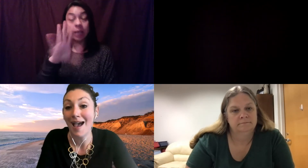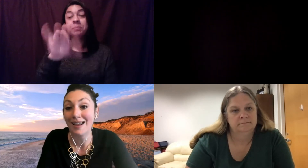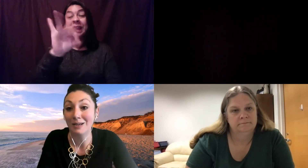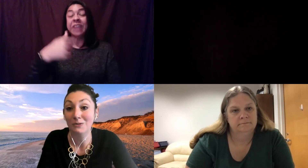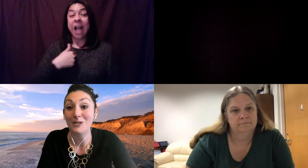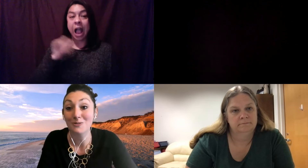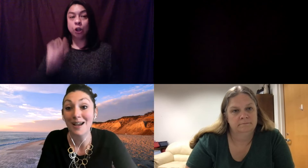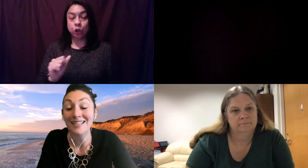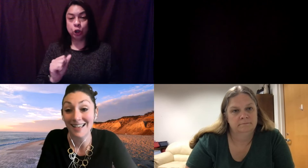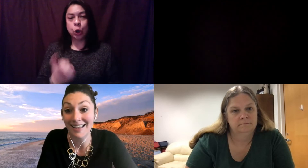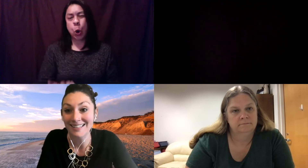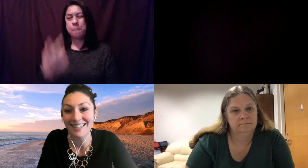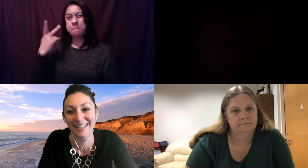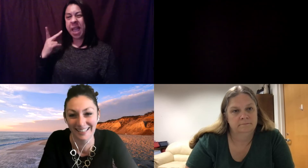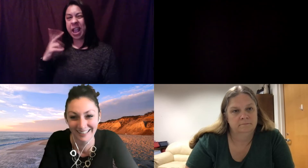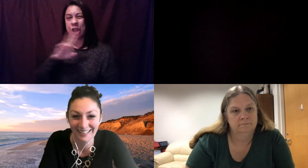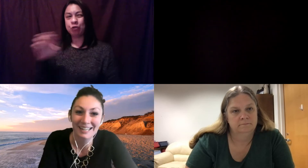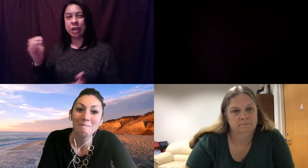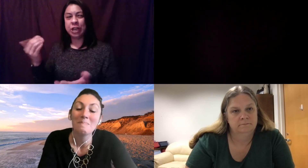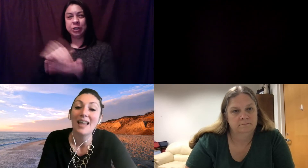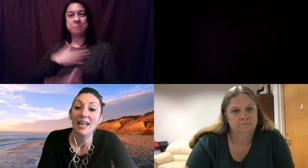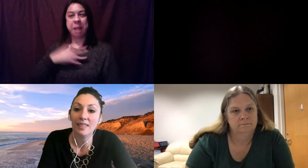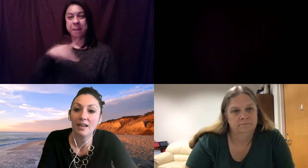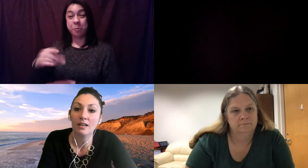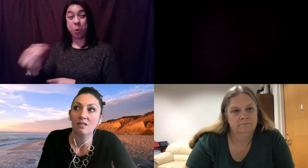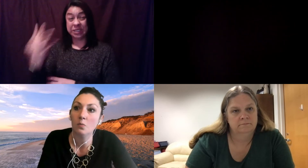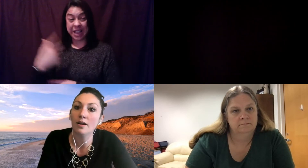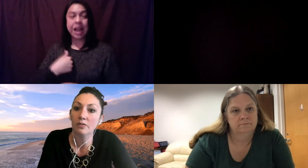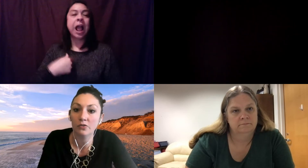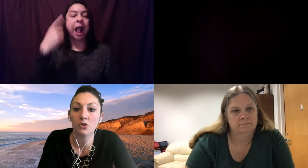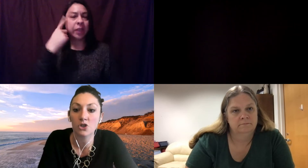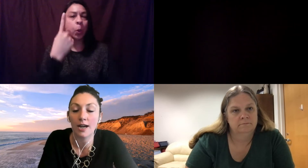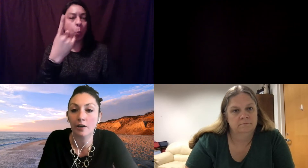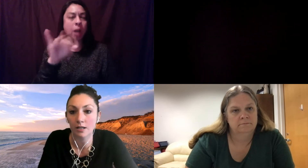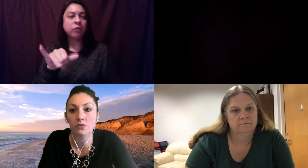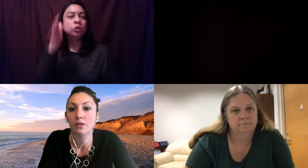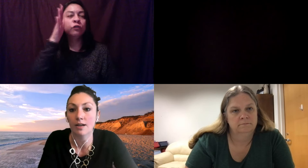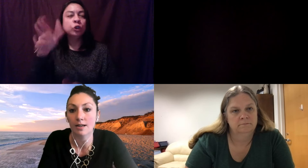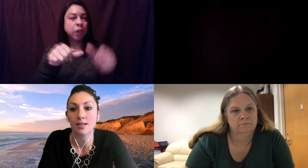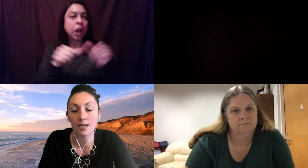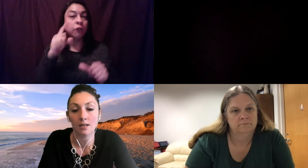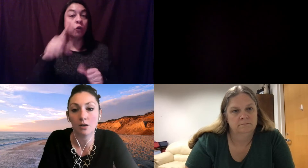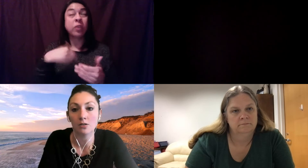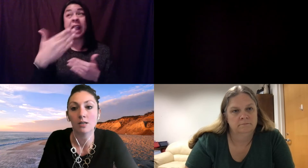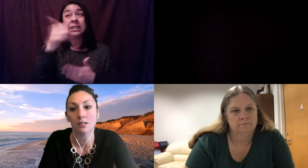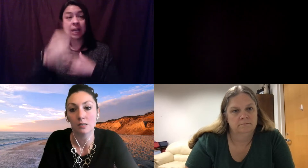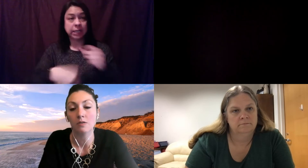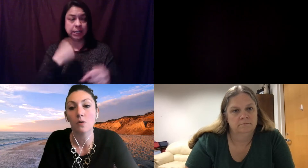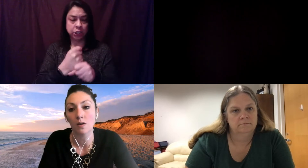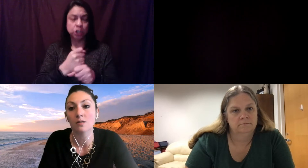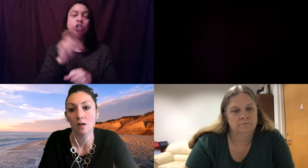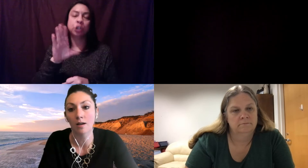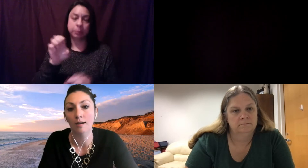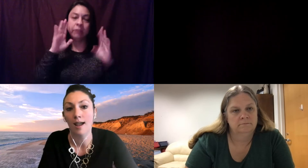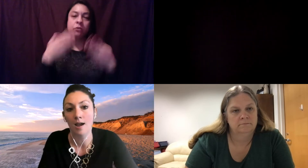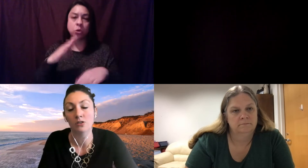go back and redo my slides, I think one of the future areas for the next 10 years needs to be